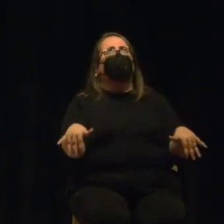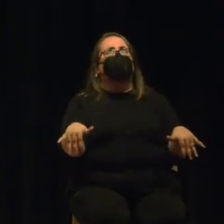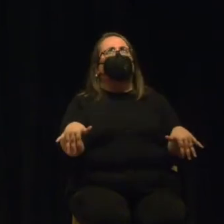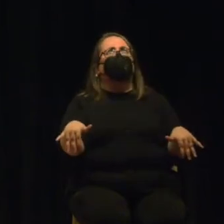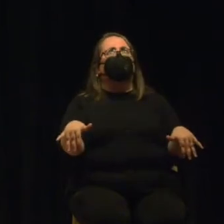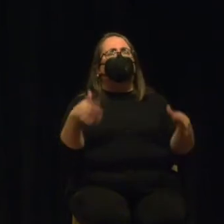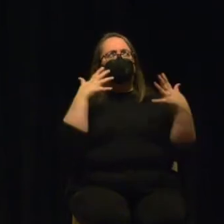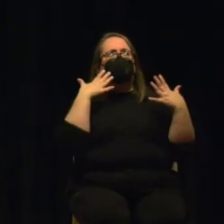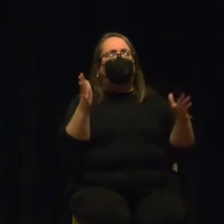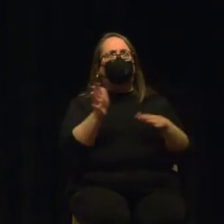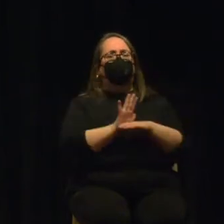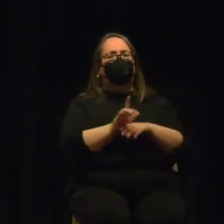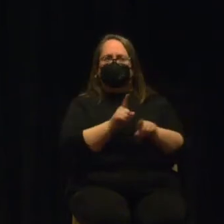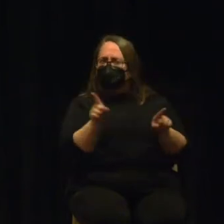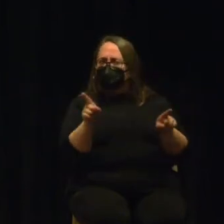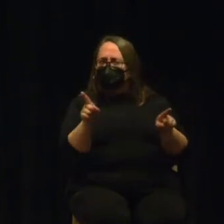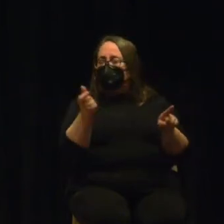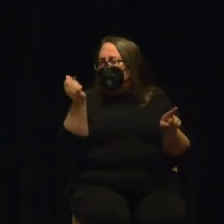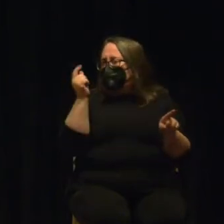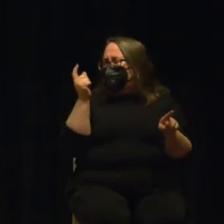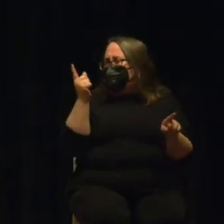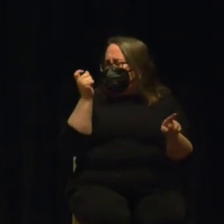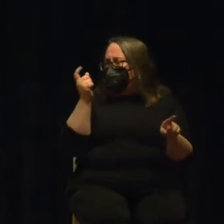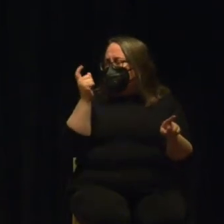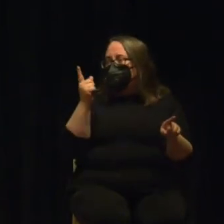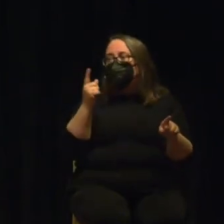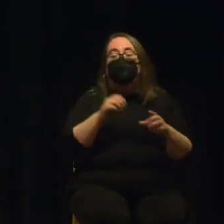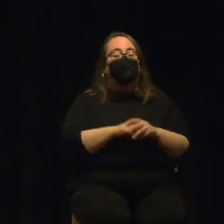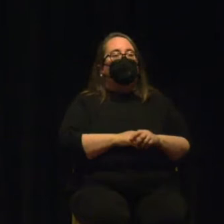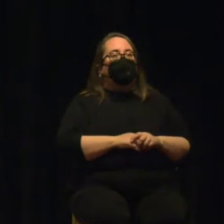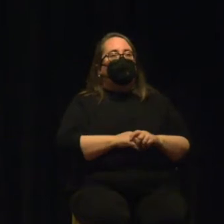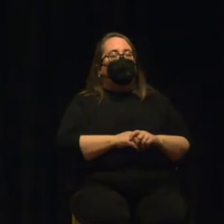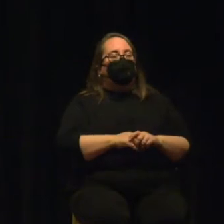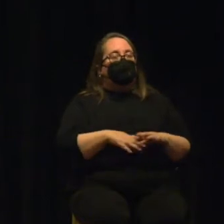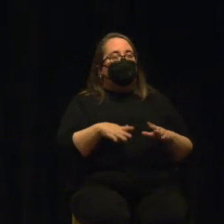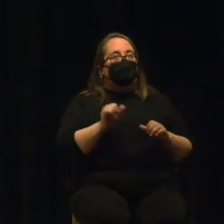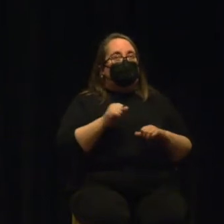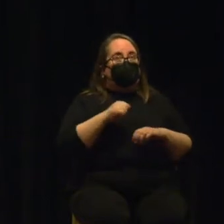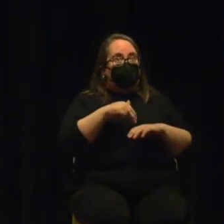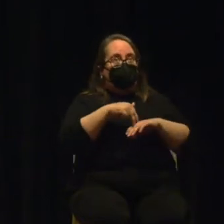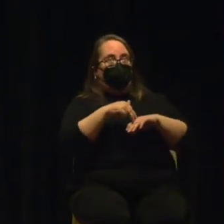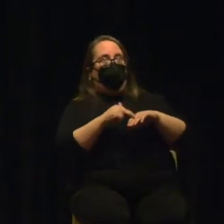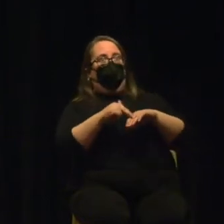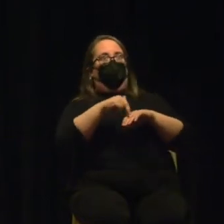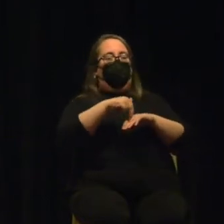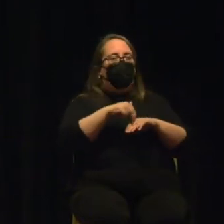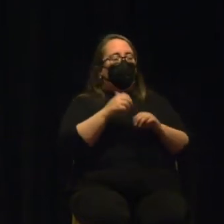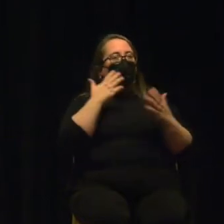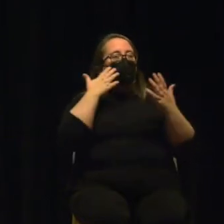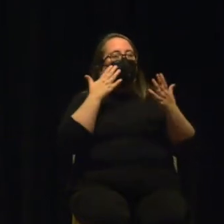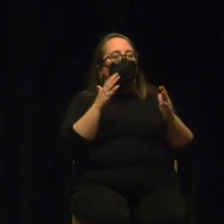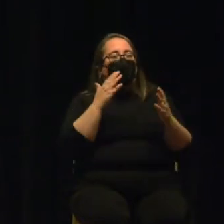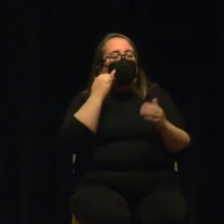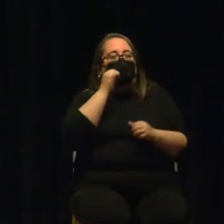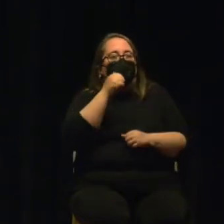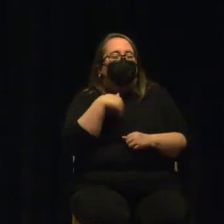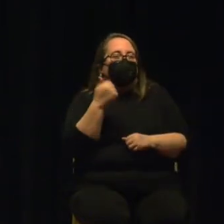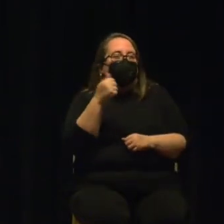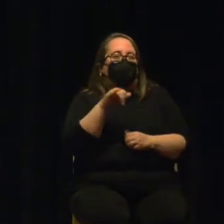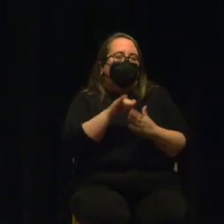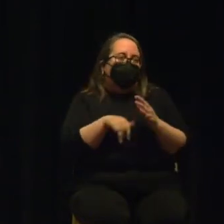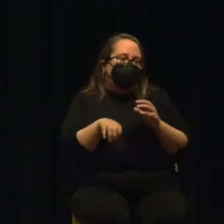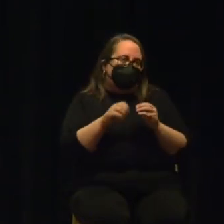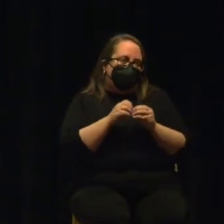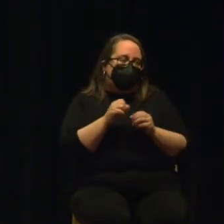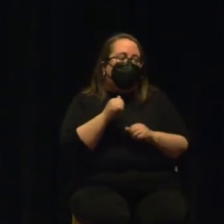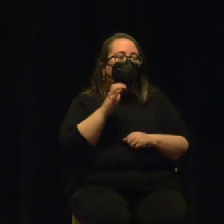this reference. I'm with you. Maybe he can defy gravity. It's weird, right? But we don't have any of that anymore.